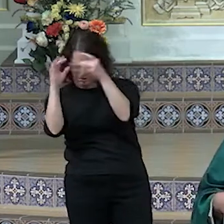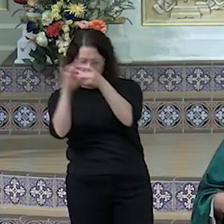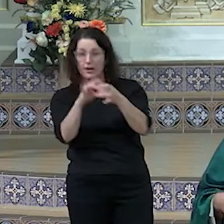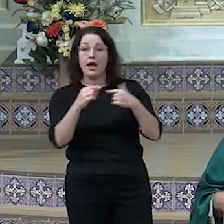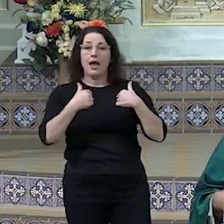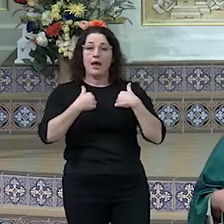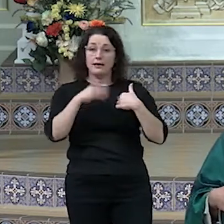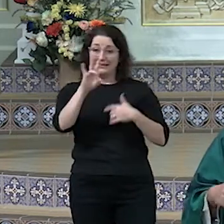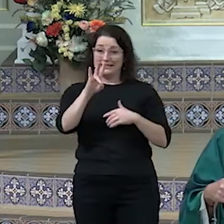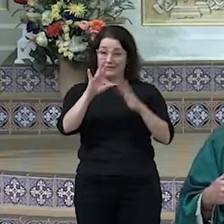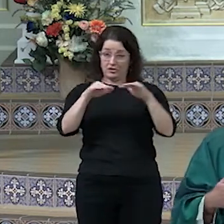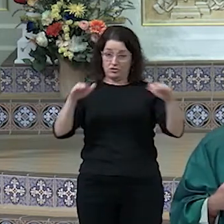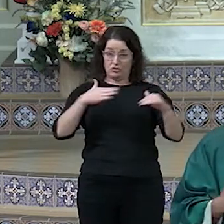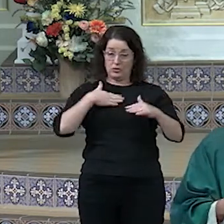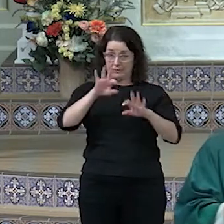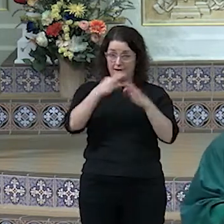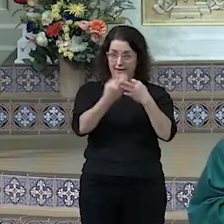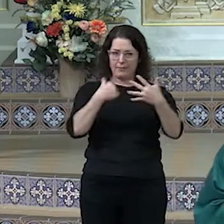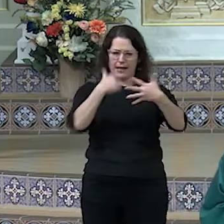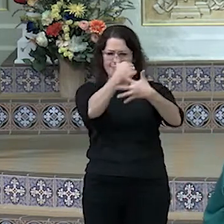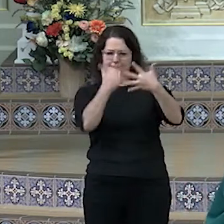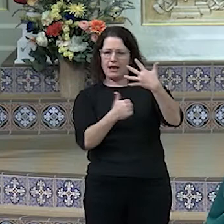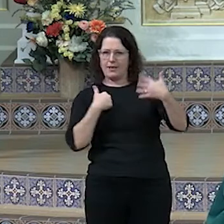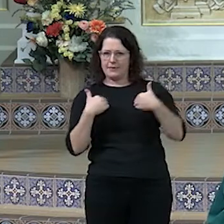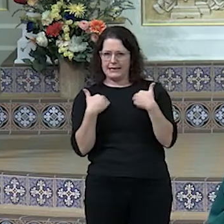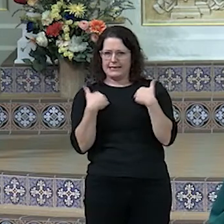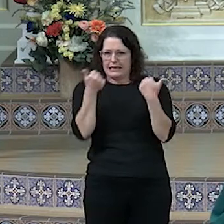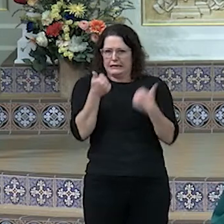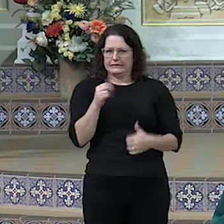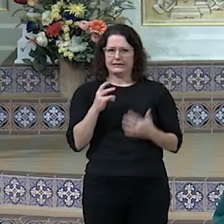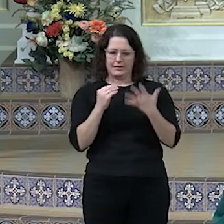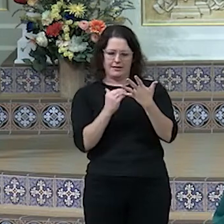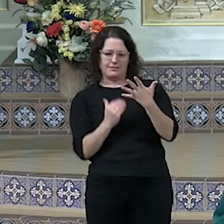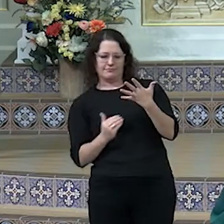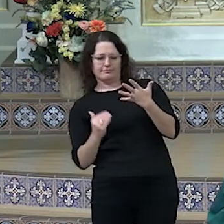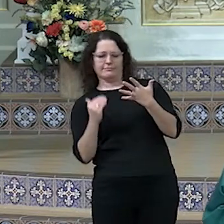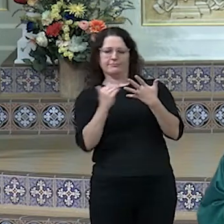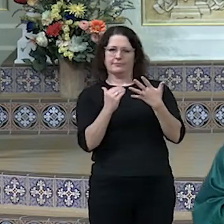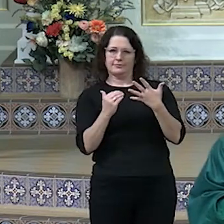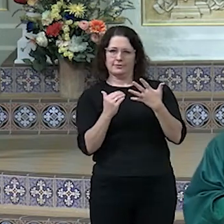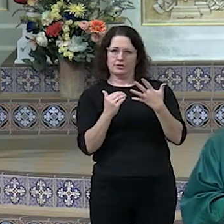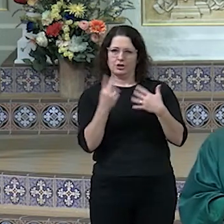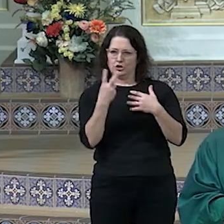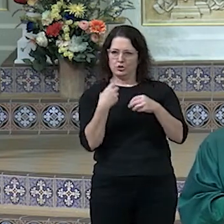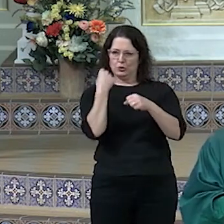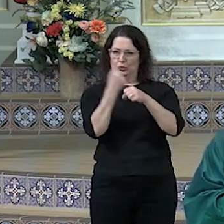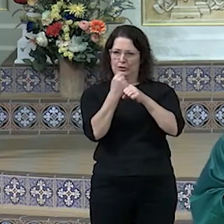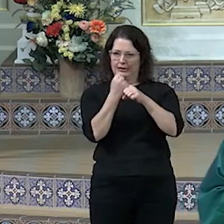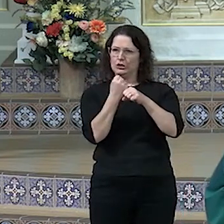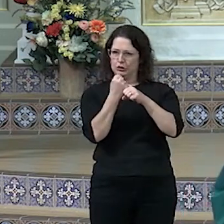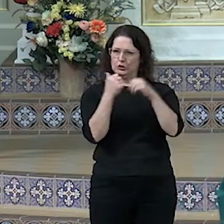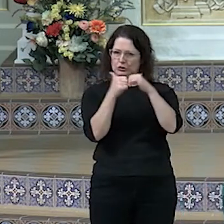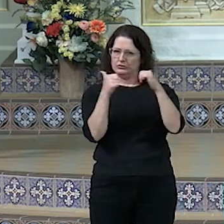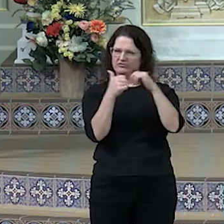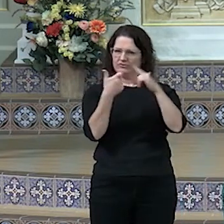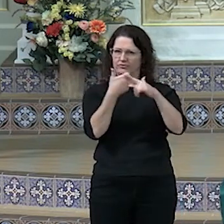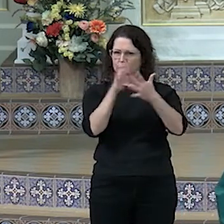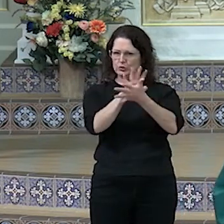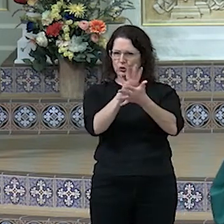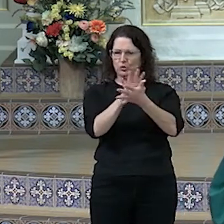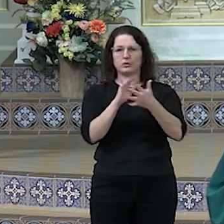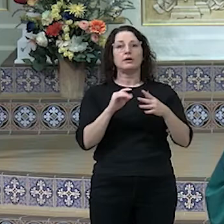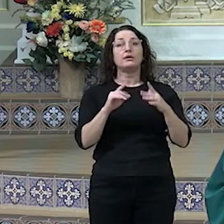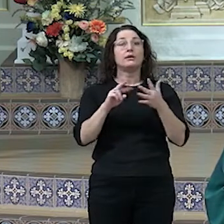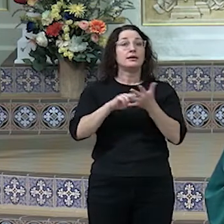of us, my family, and so my next oldest brother was 2 years ahead of me in school,